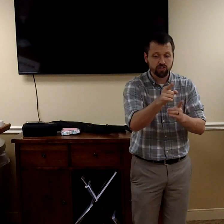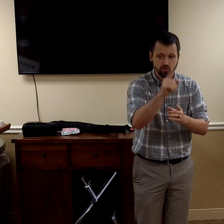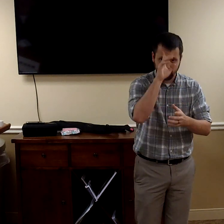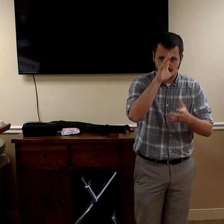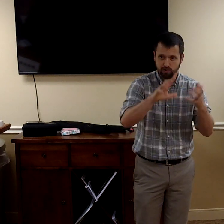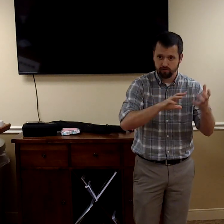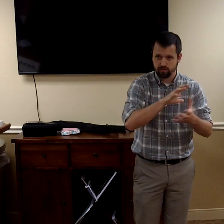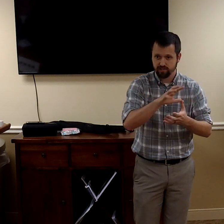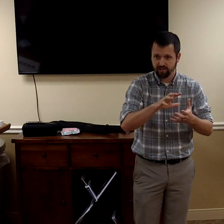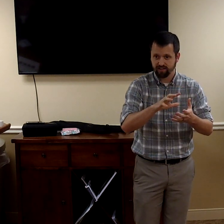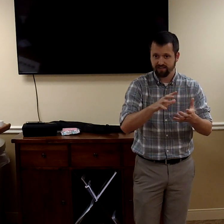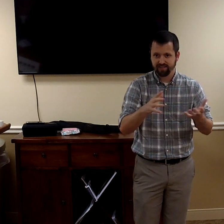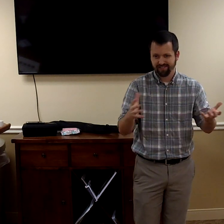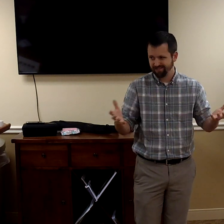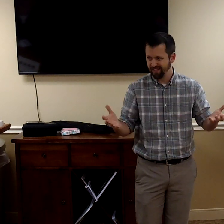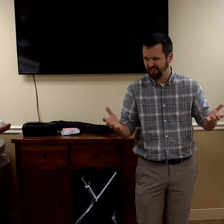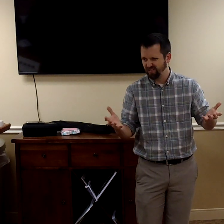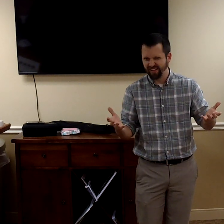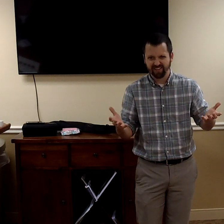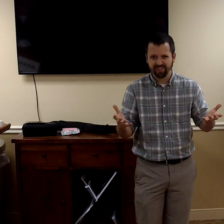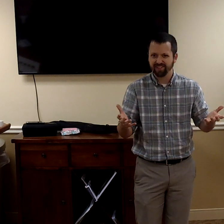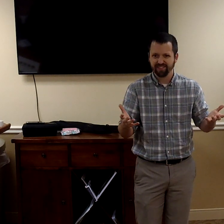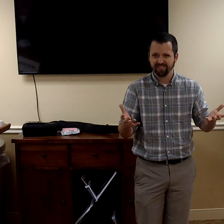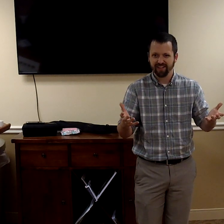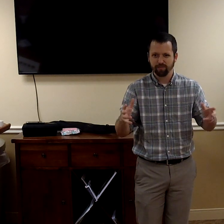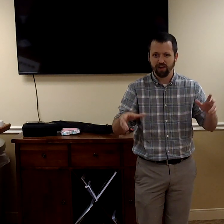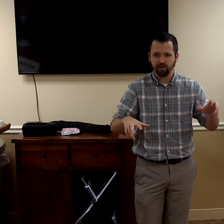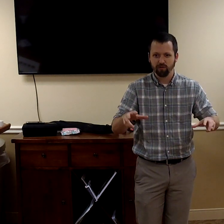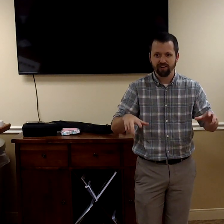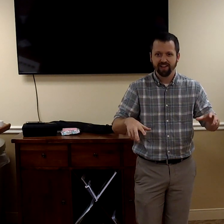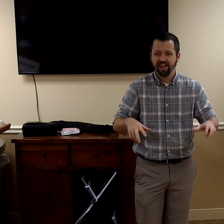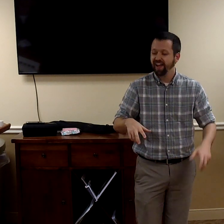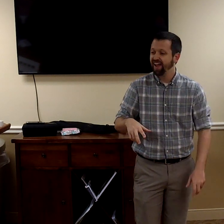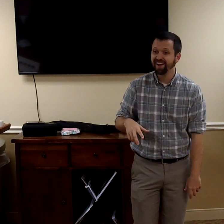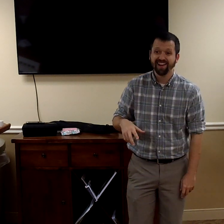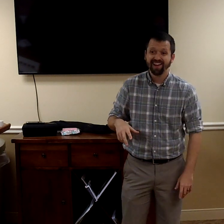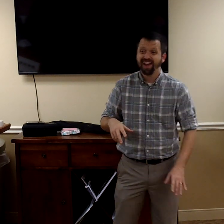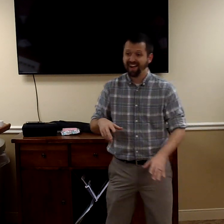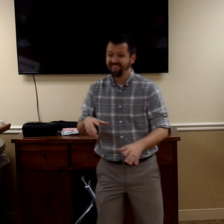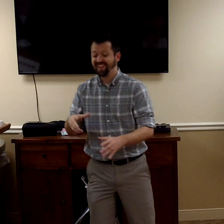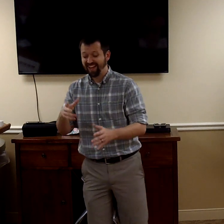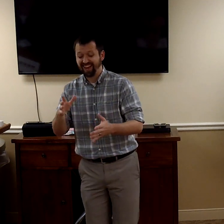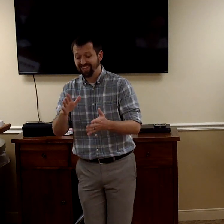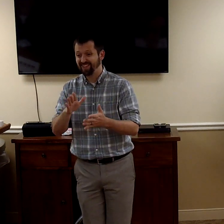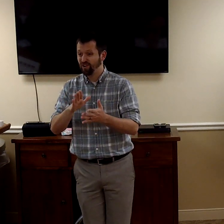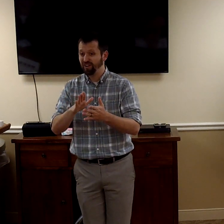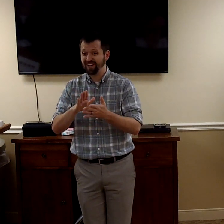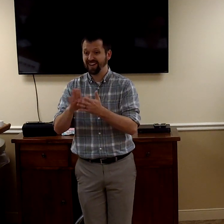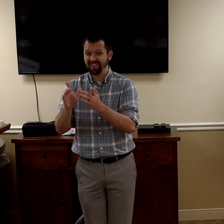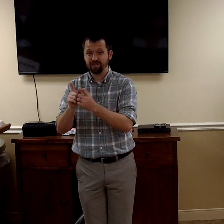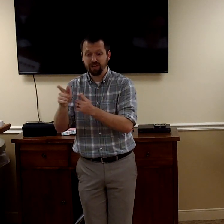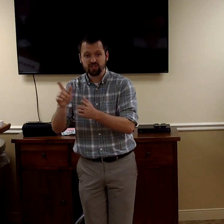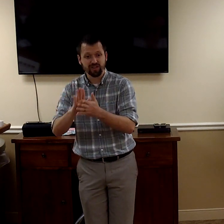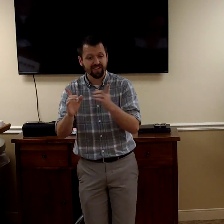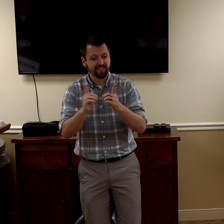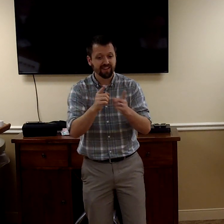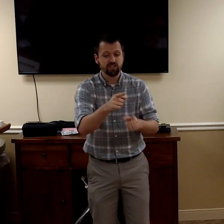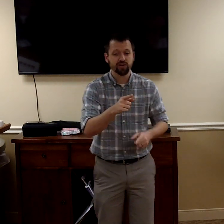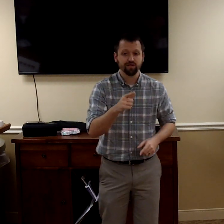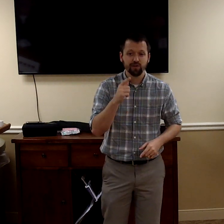you confused, because, you know, that could be awkward. And I said that. I said, don't get nice to meet you and nice to date you confused.